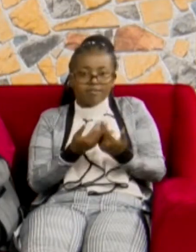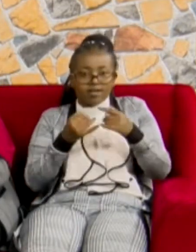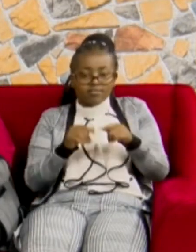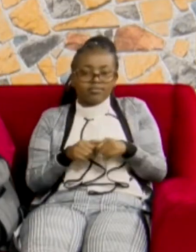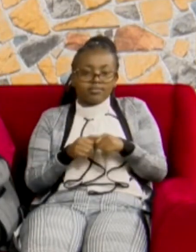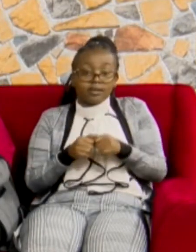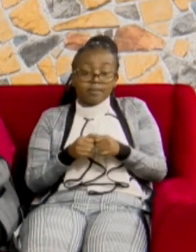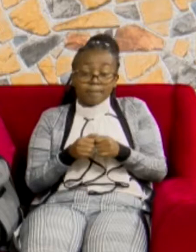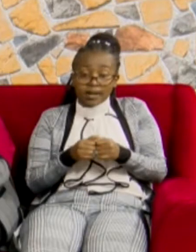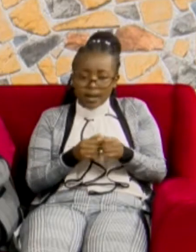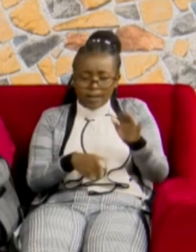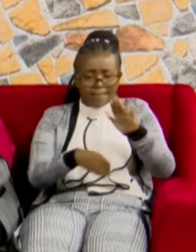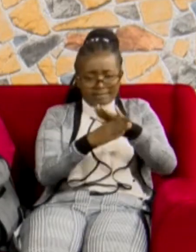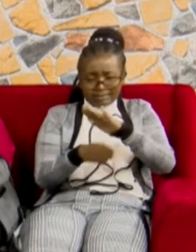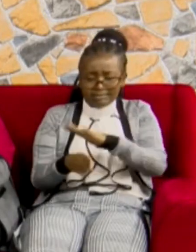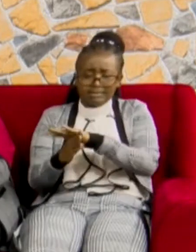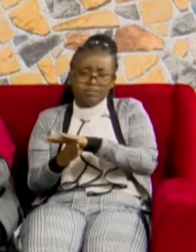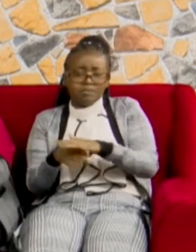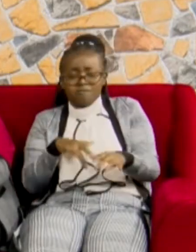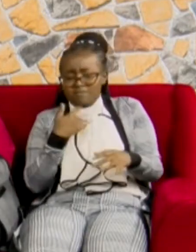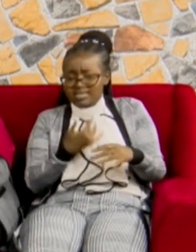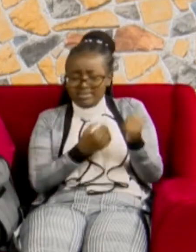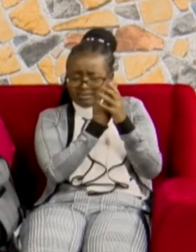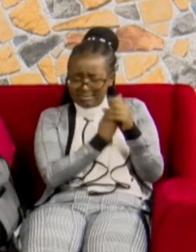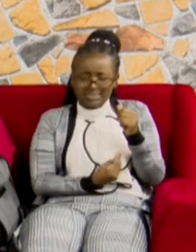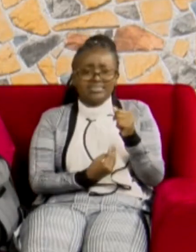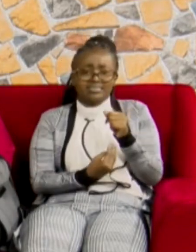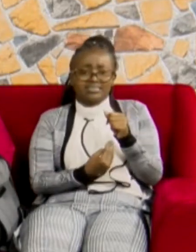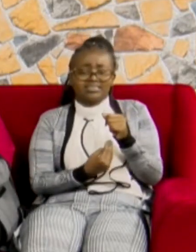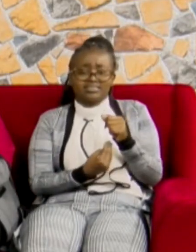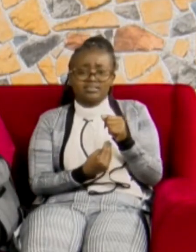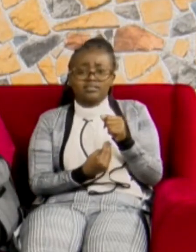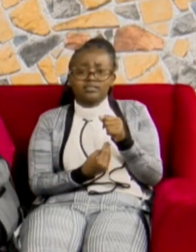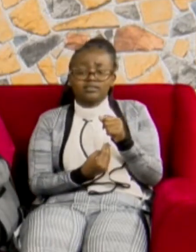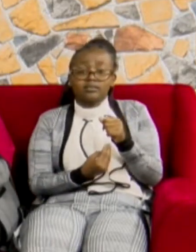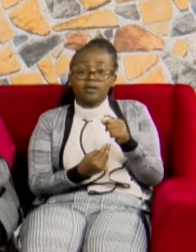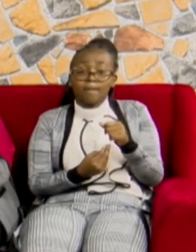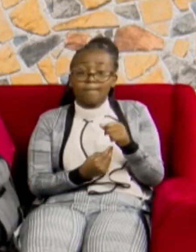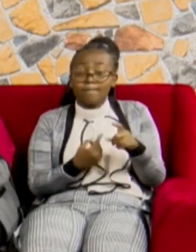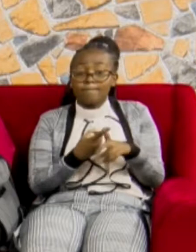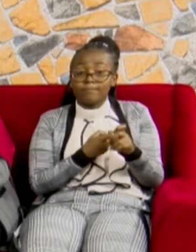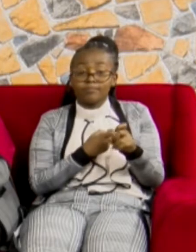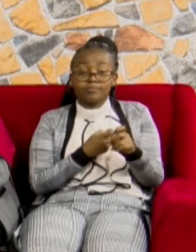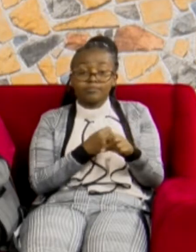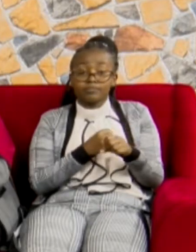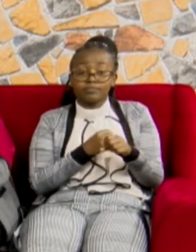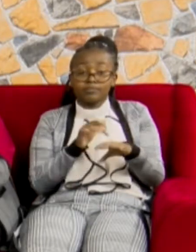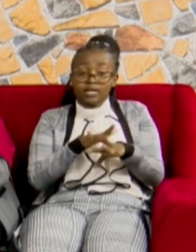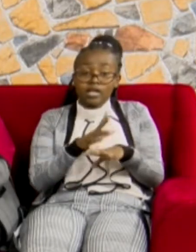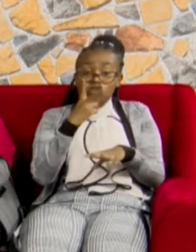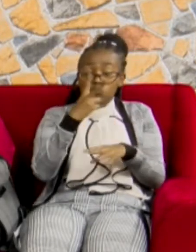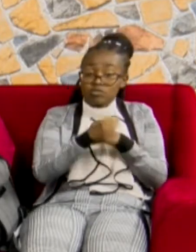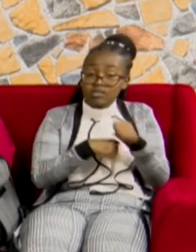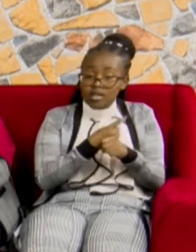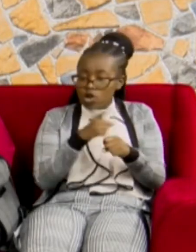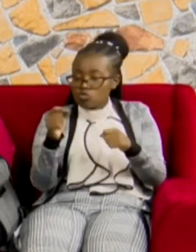are hitting me left, right, and center. Because at least now you said you've dealt with the from the ages of as early as 2